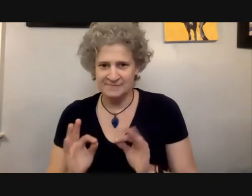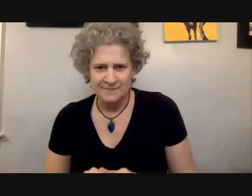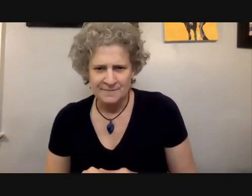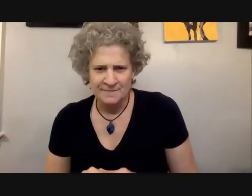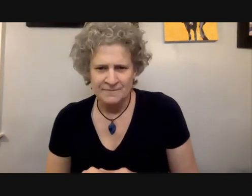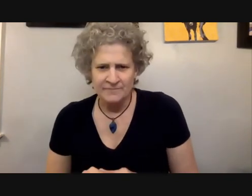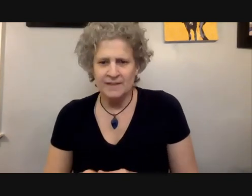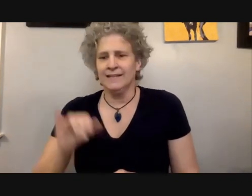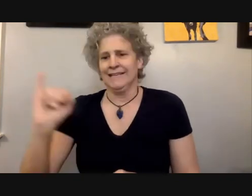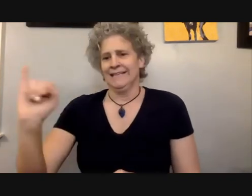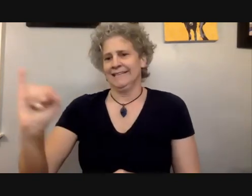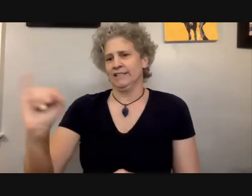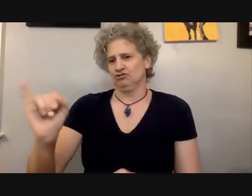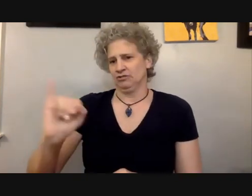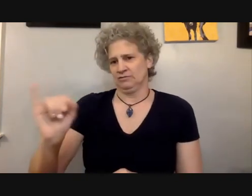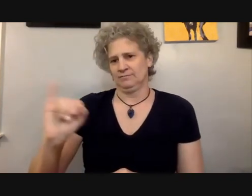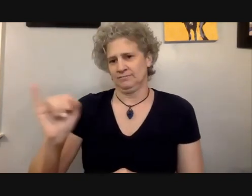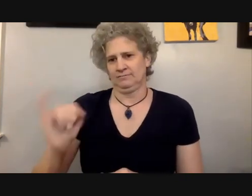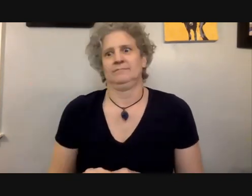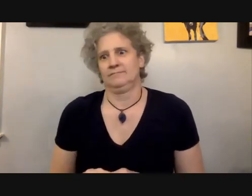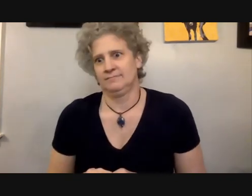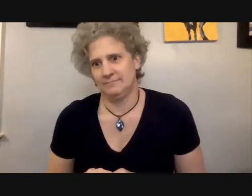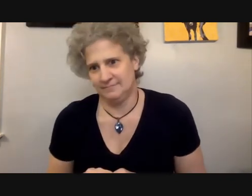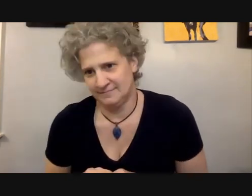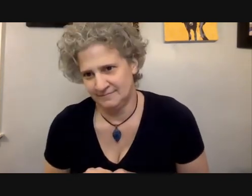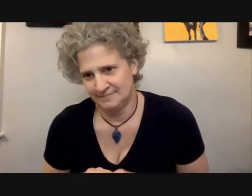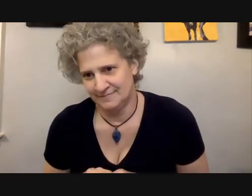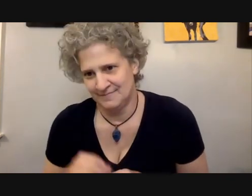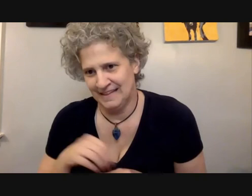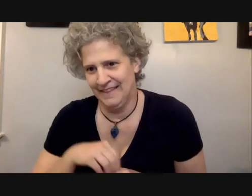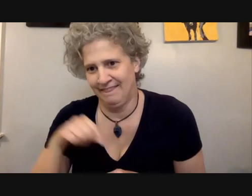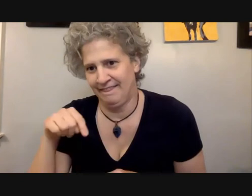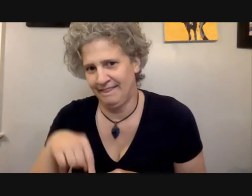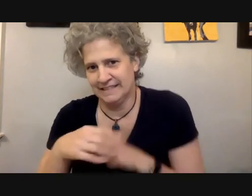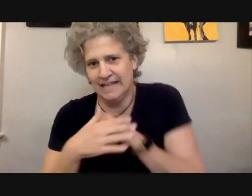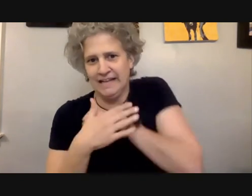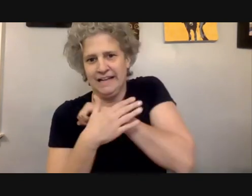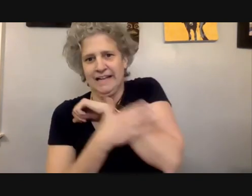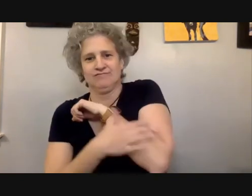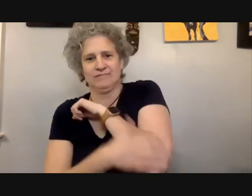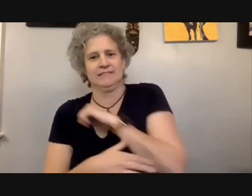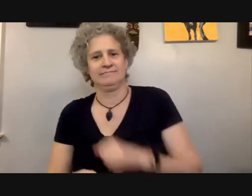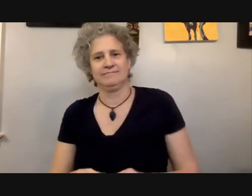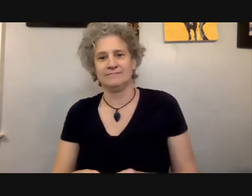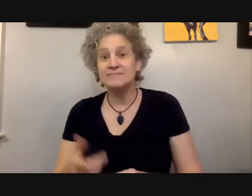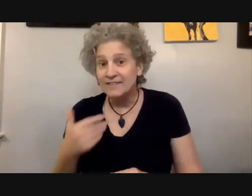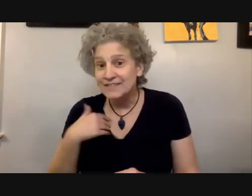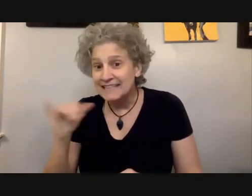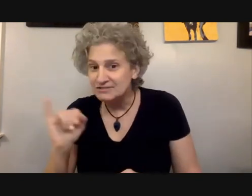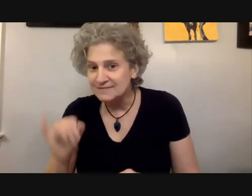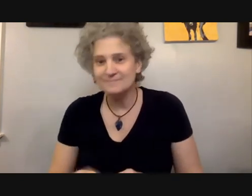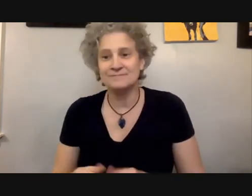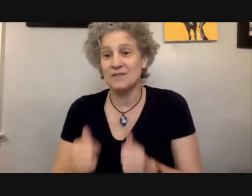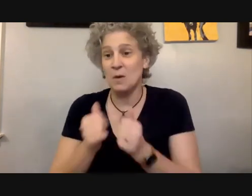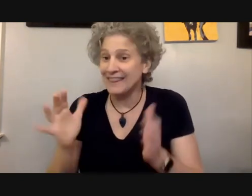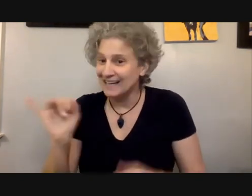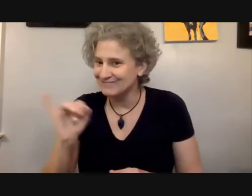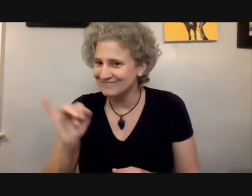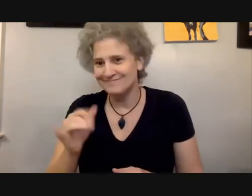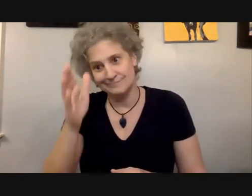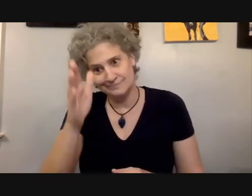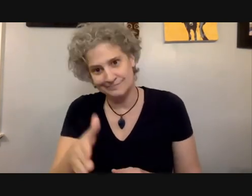Yeah. So most of the time that sign refers to ambulance. Insurance, shaky eye. In